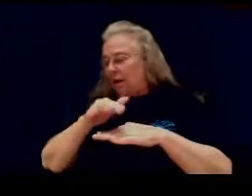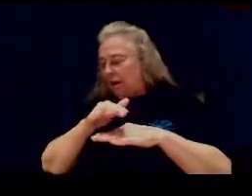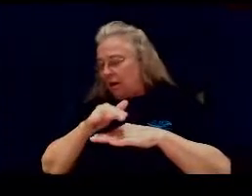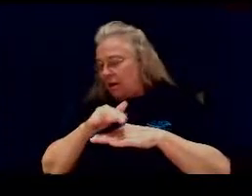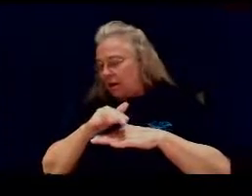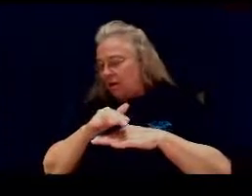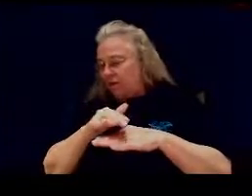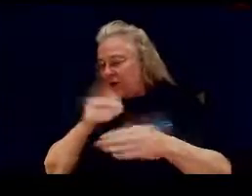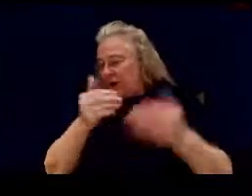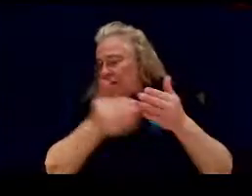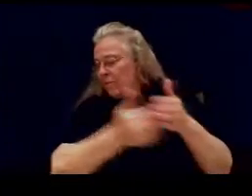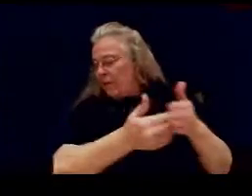above.